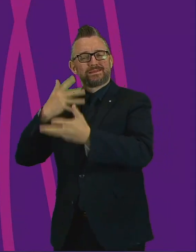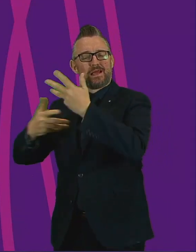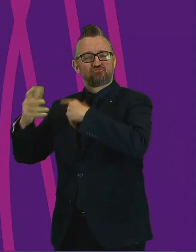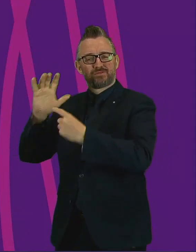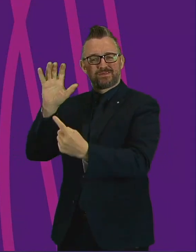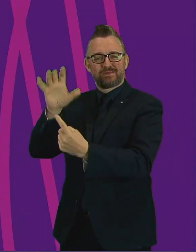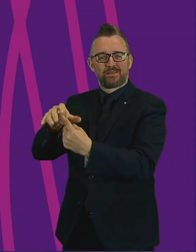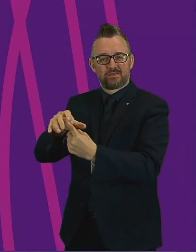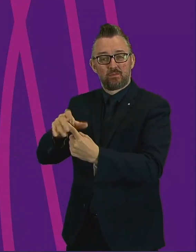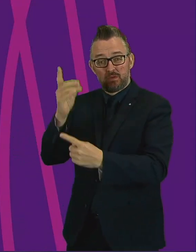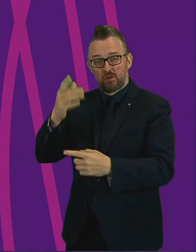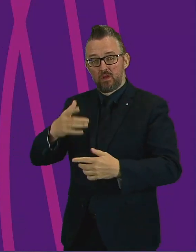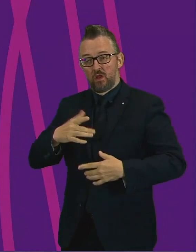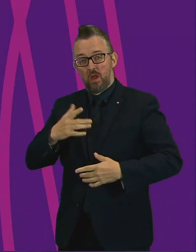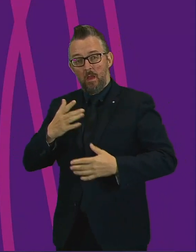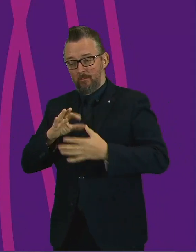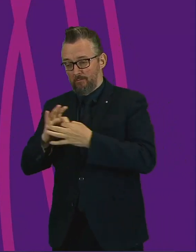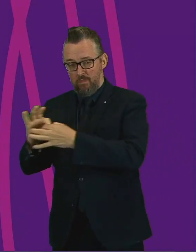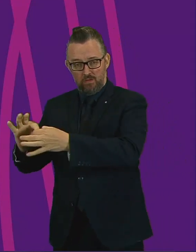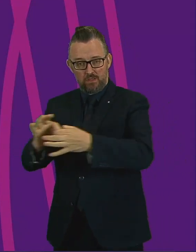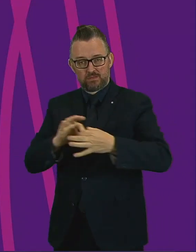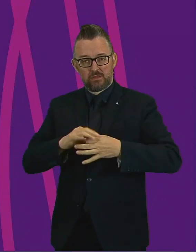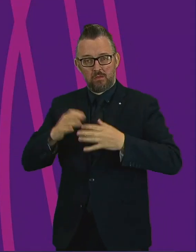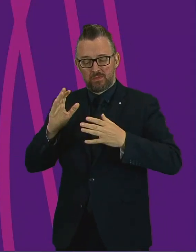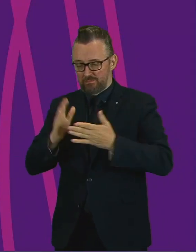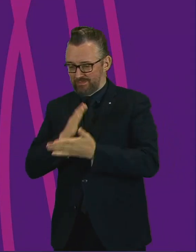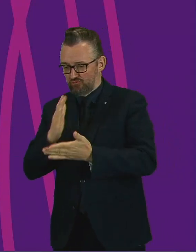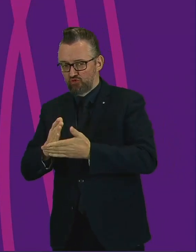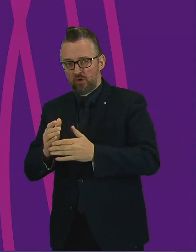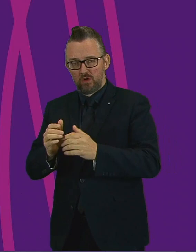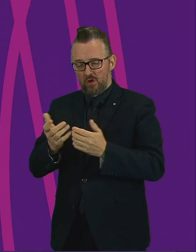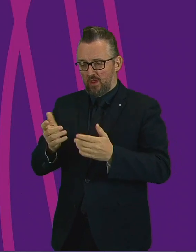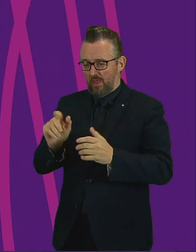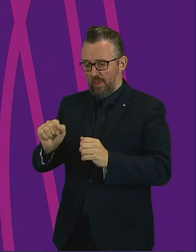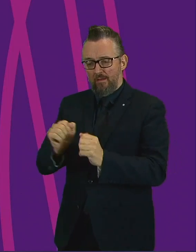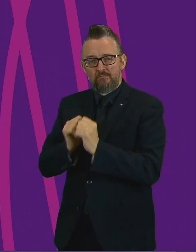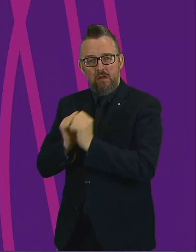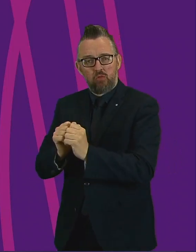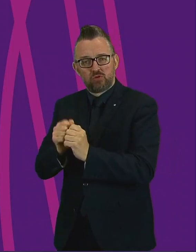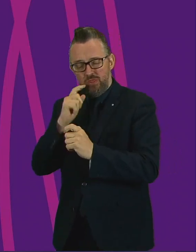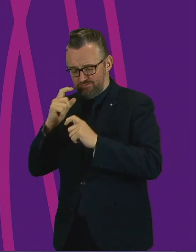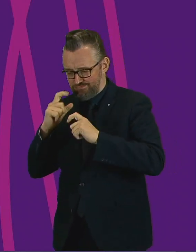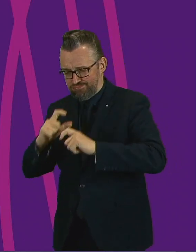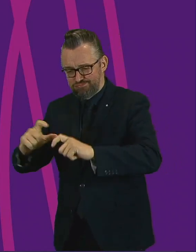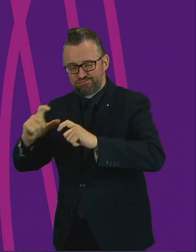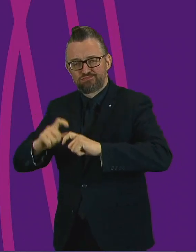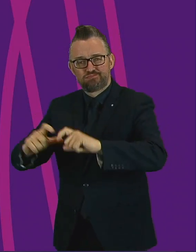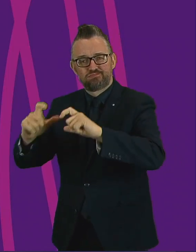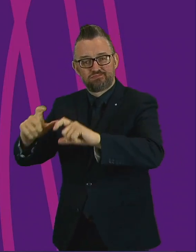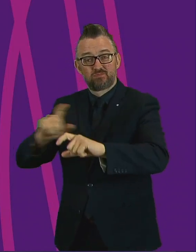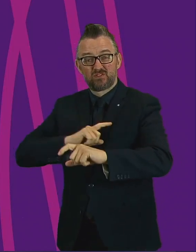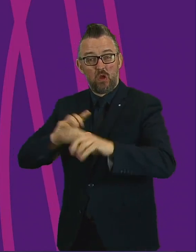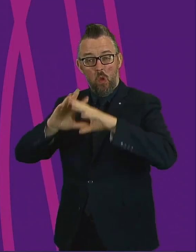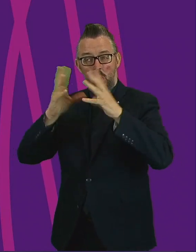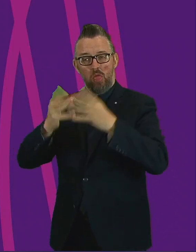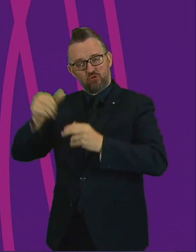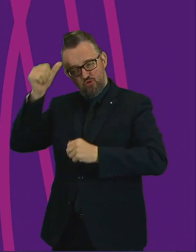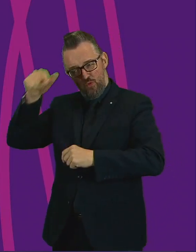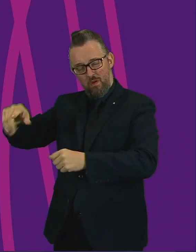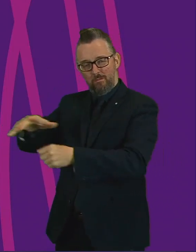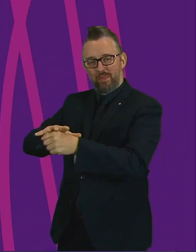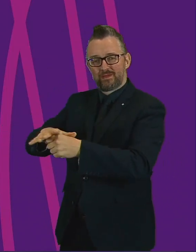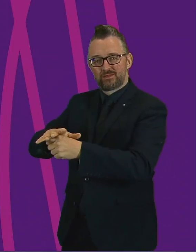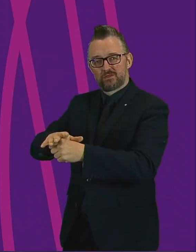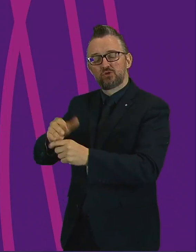work together to ensure it has a sustainable future embedded in the values of cooperation for which it is known worldwide, and recognising